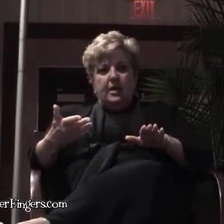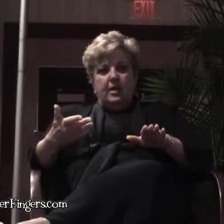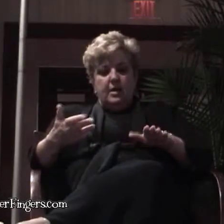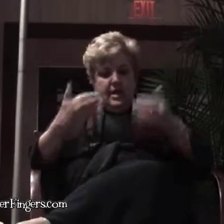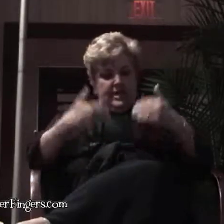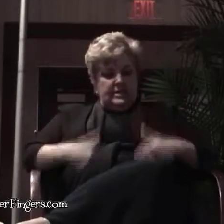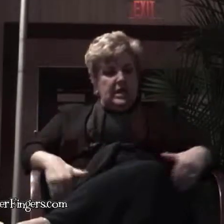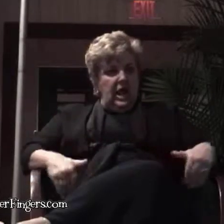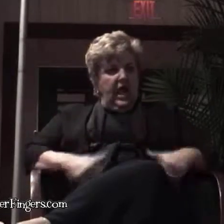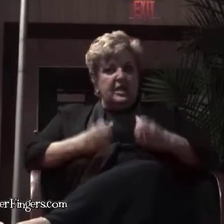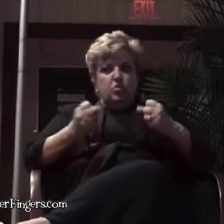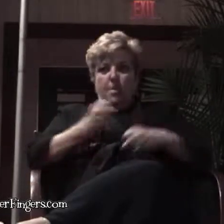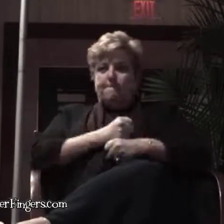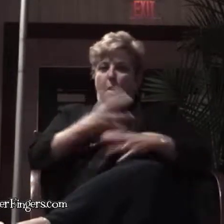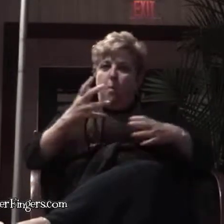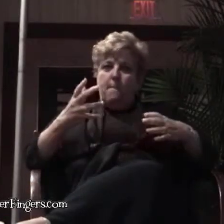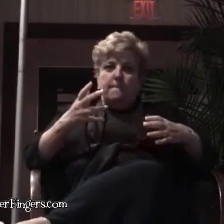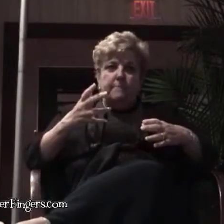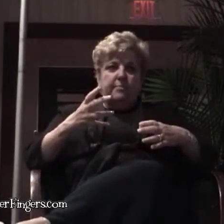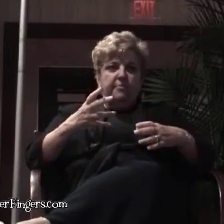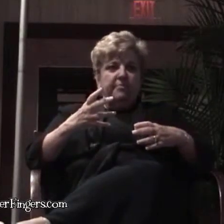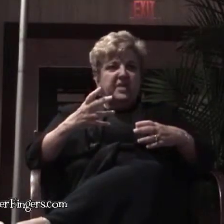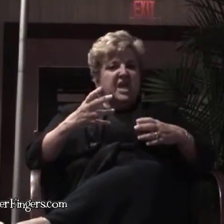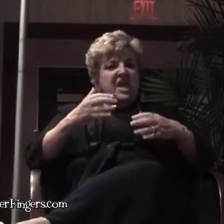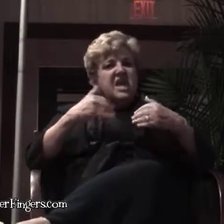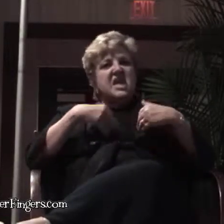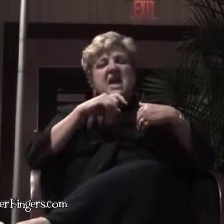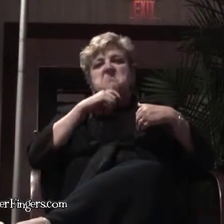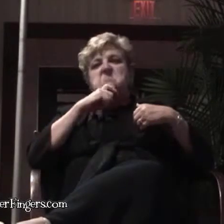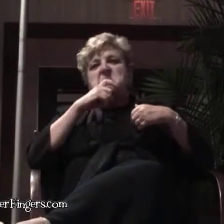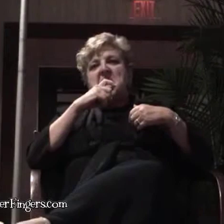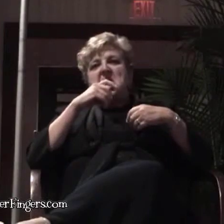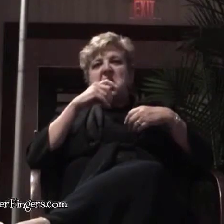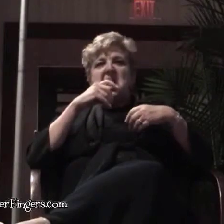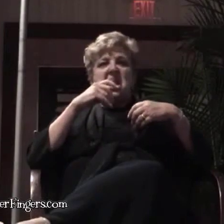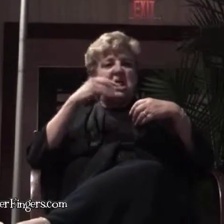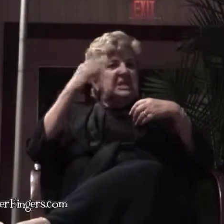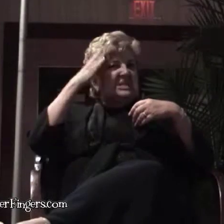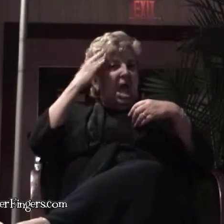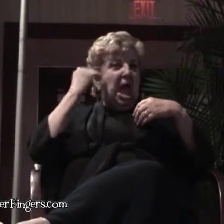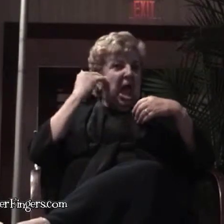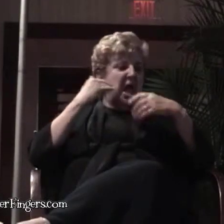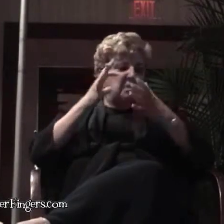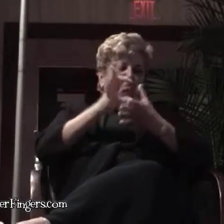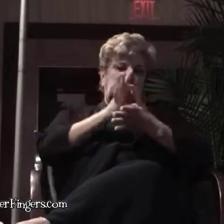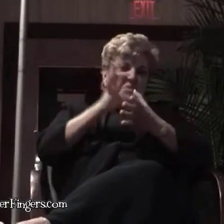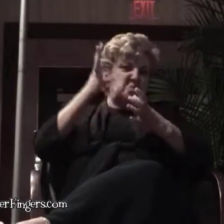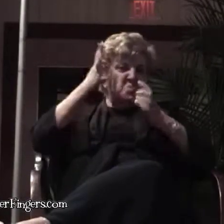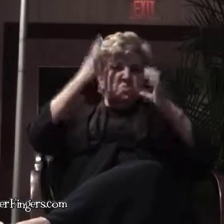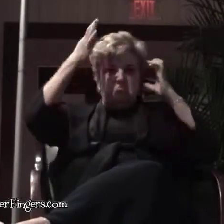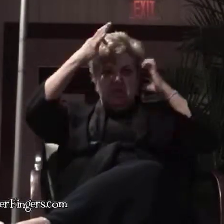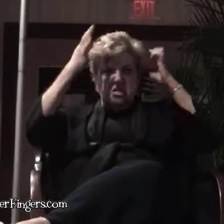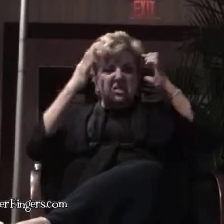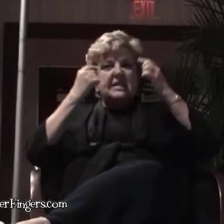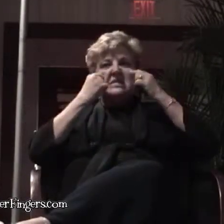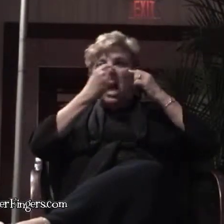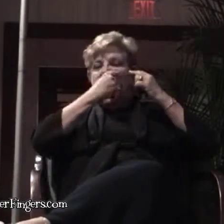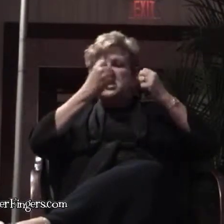off. He had shrapnel the size of your thumb in the middle of his head, and his eyes were gone. His arms were